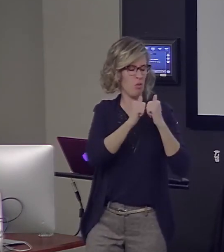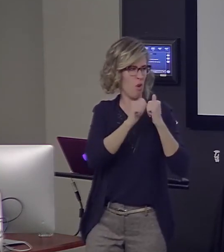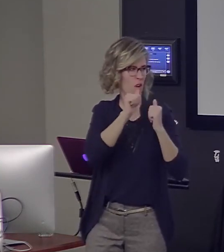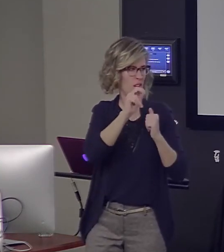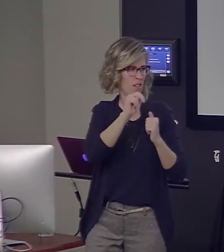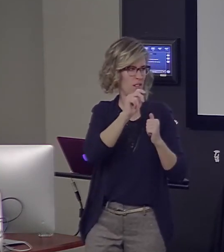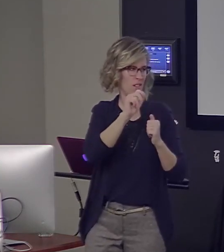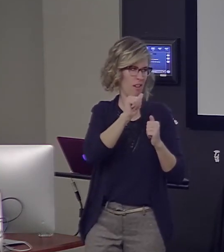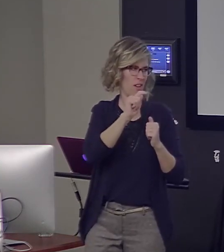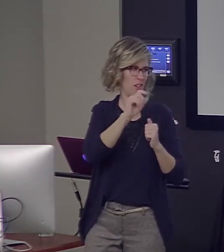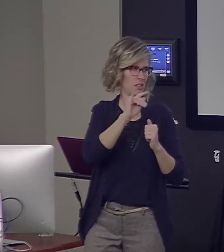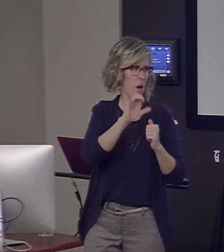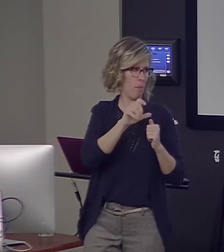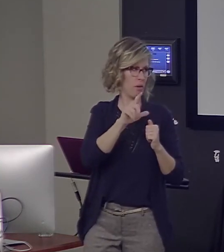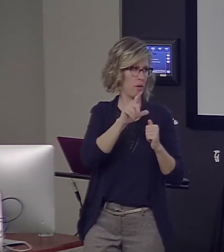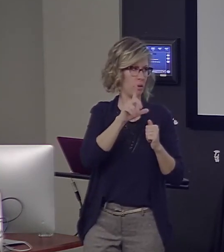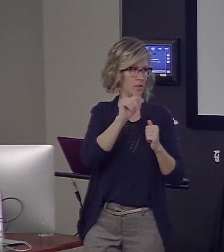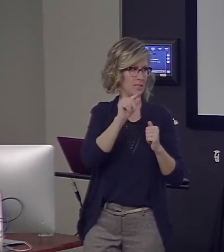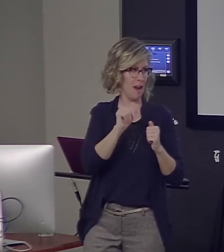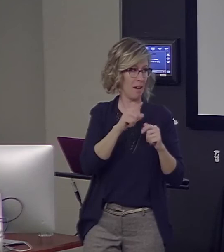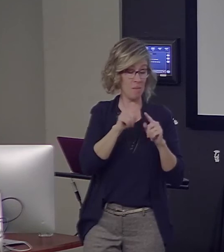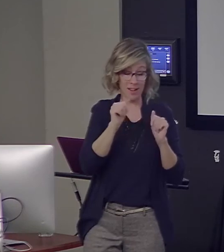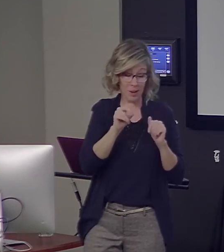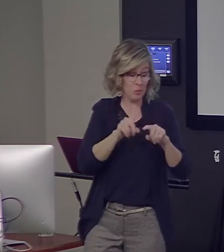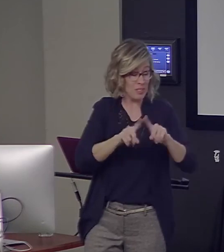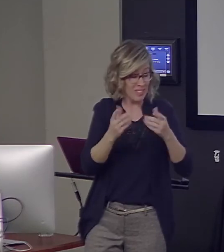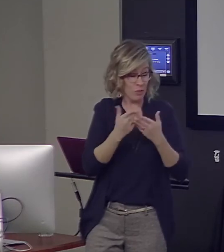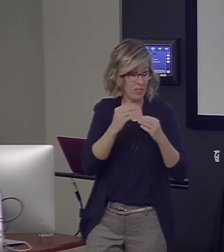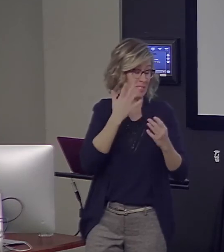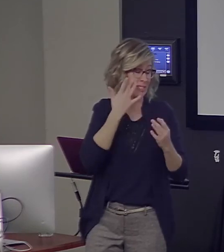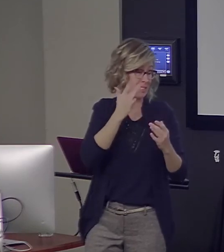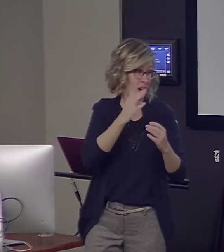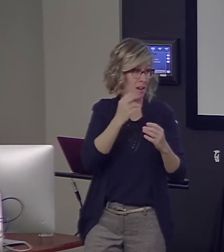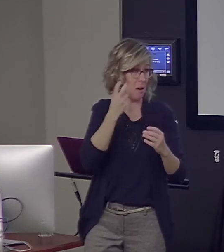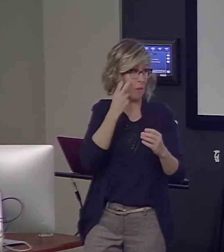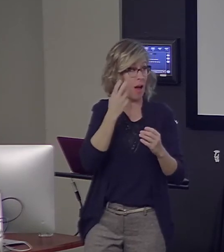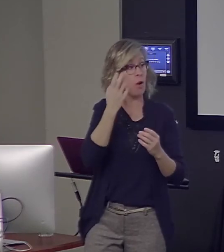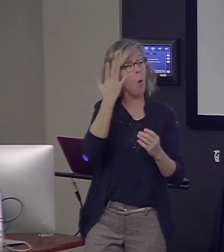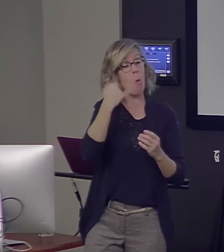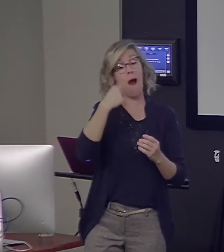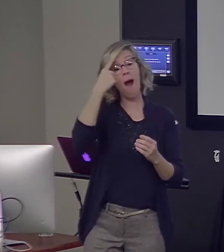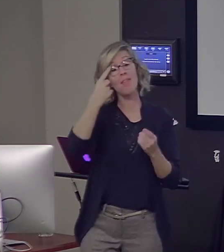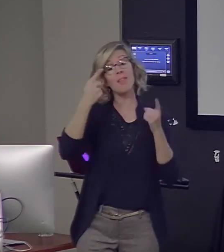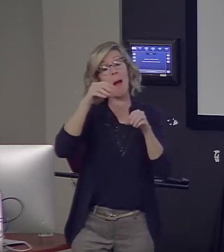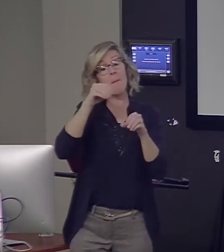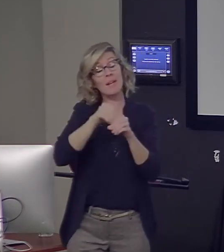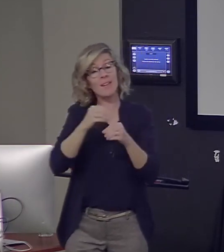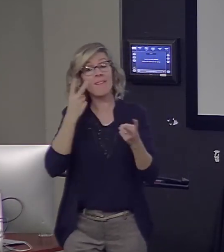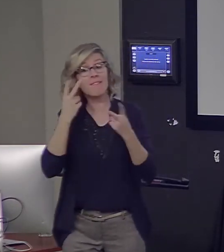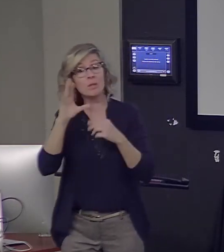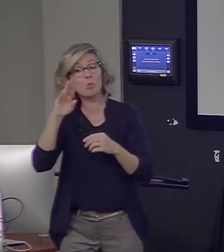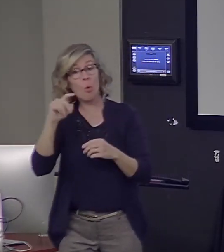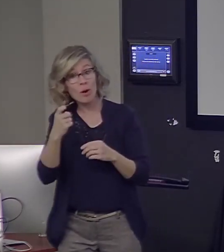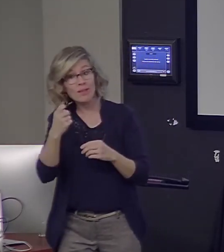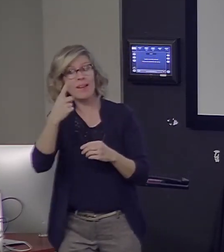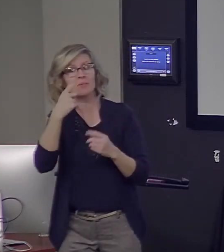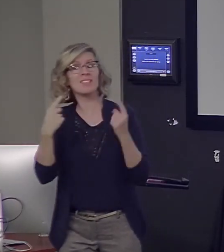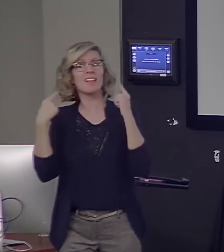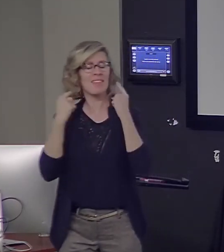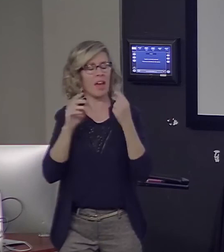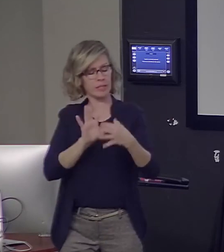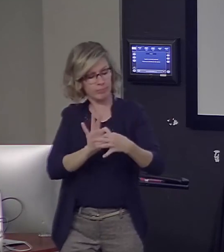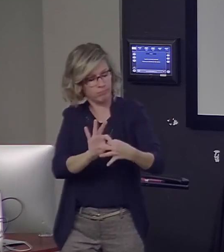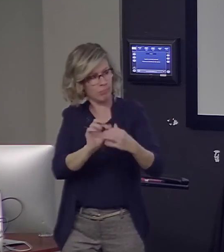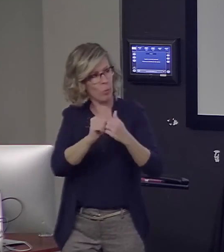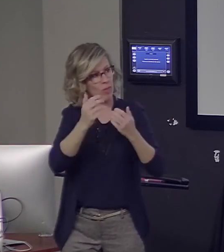right? And so the reason I think this is happening in the visual cortex is because it has strong connectivity with higher